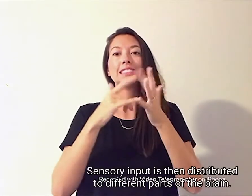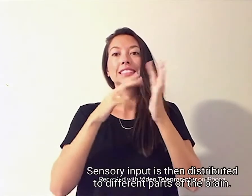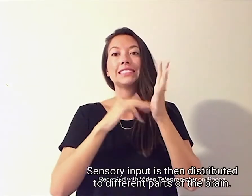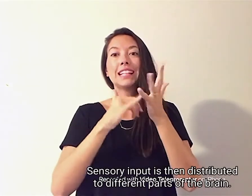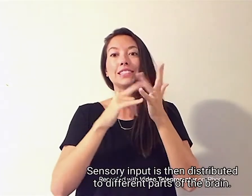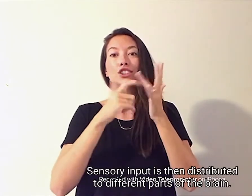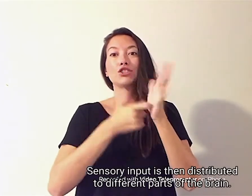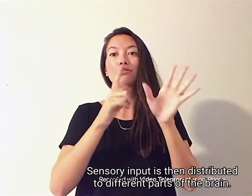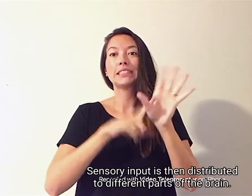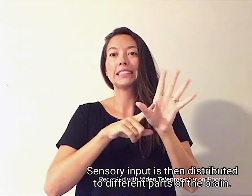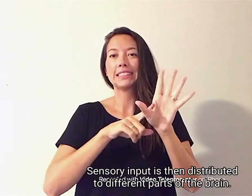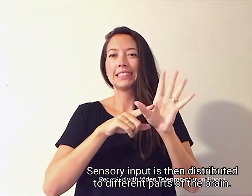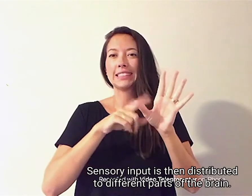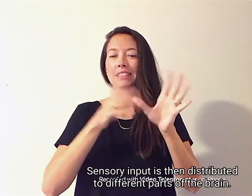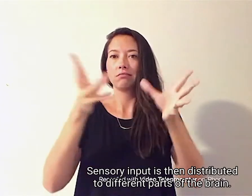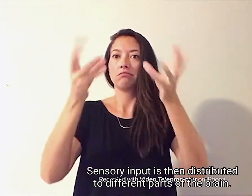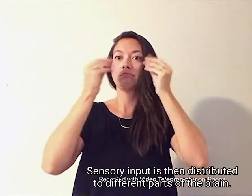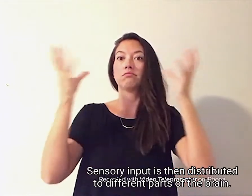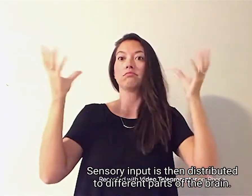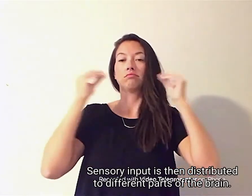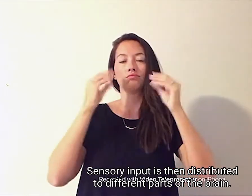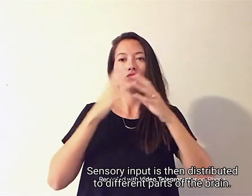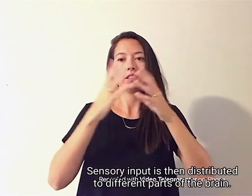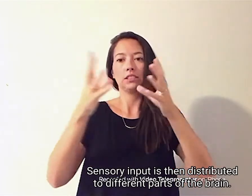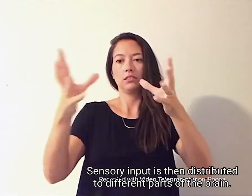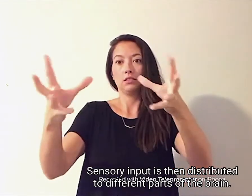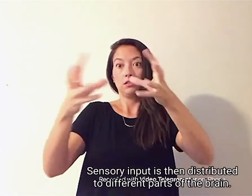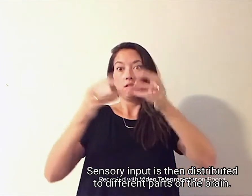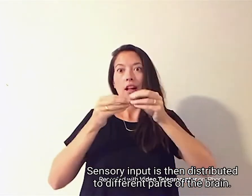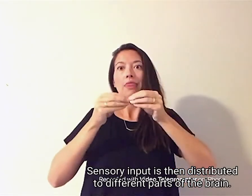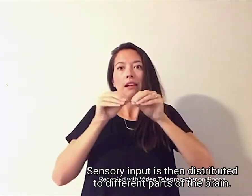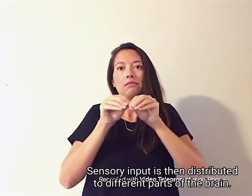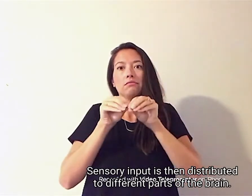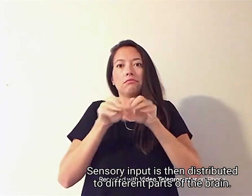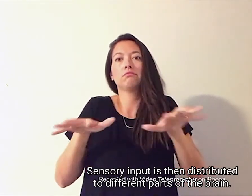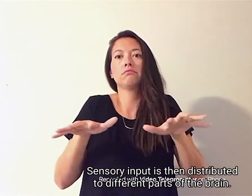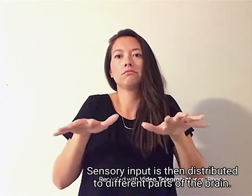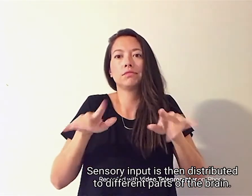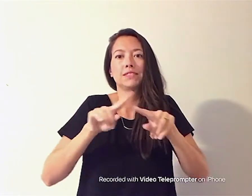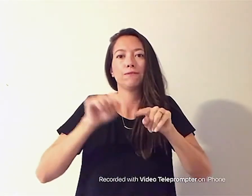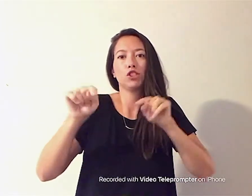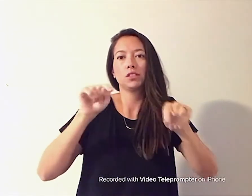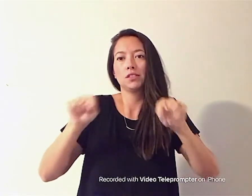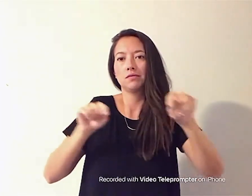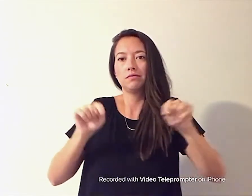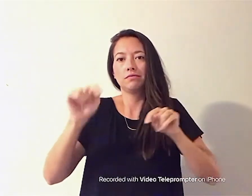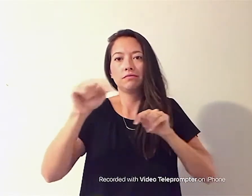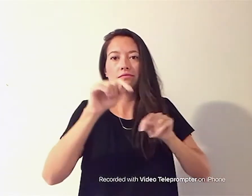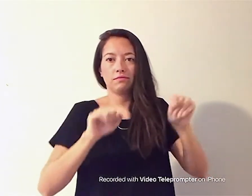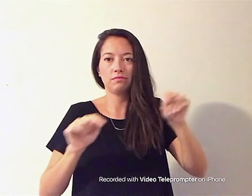Sensory input is then distributed to different parts of the brain.